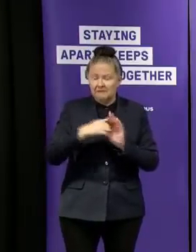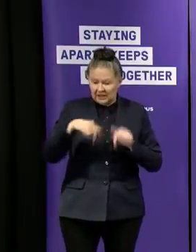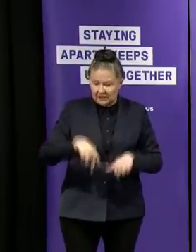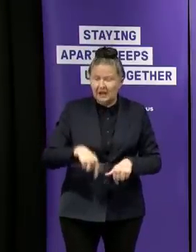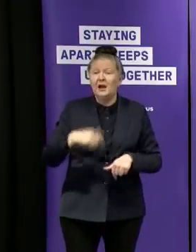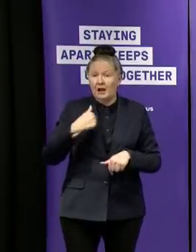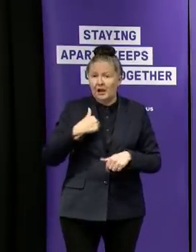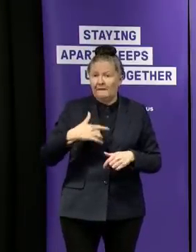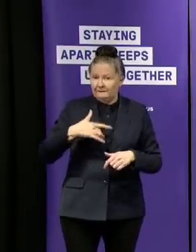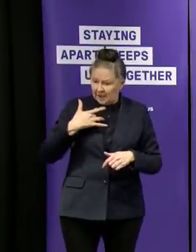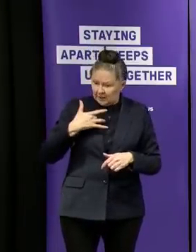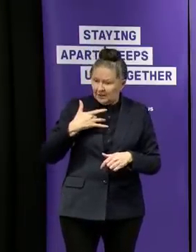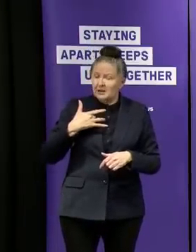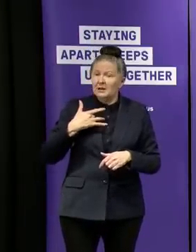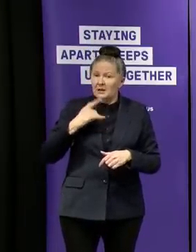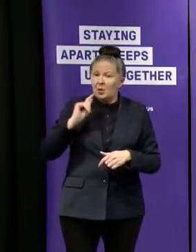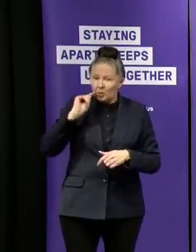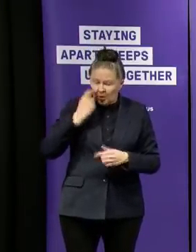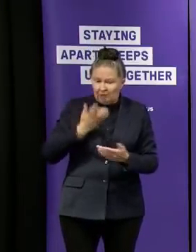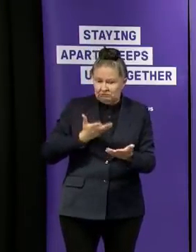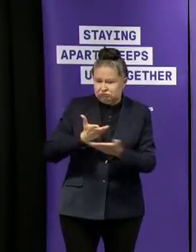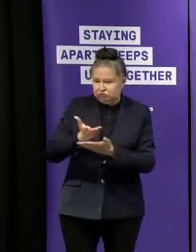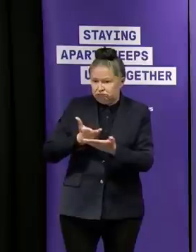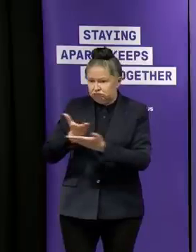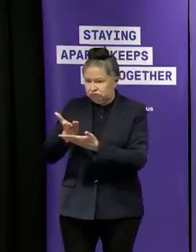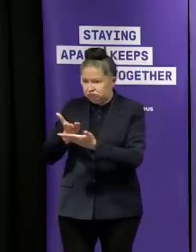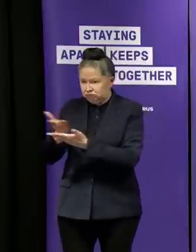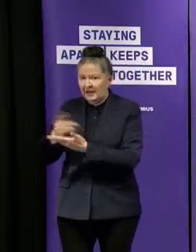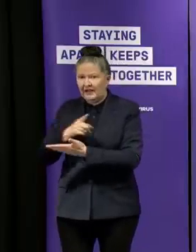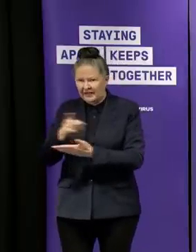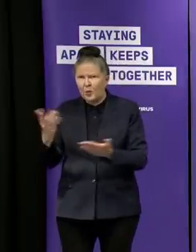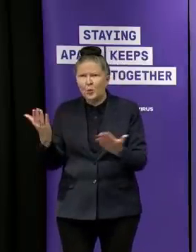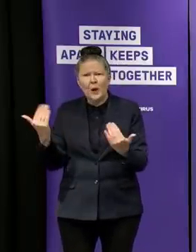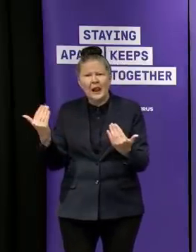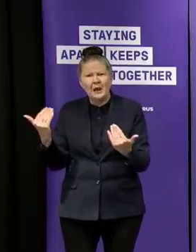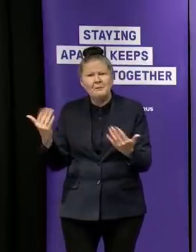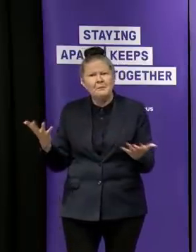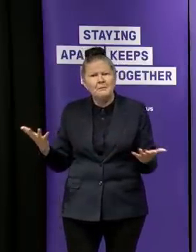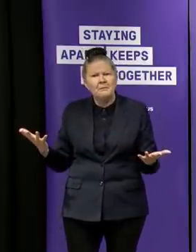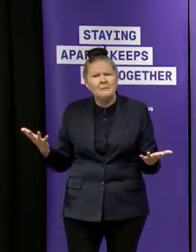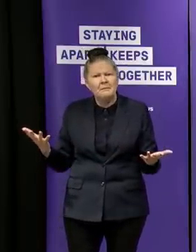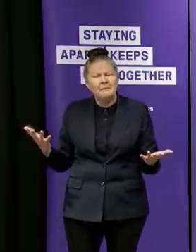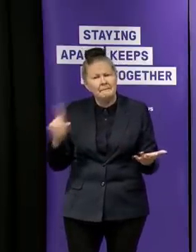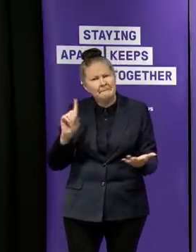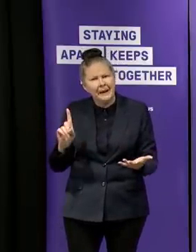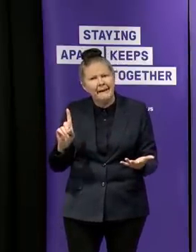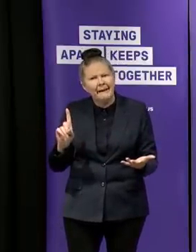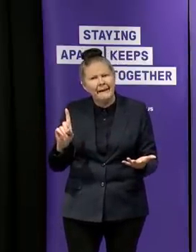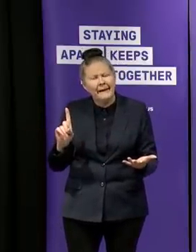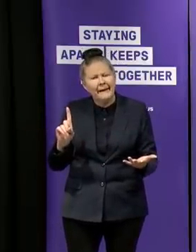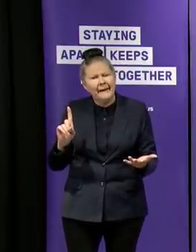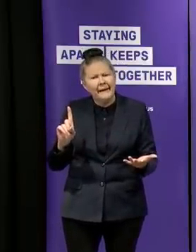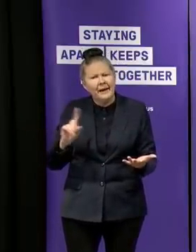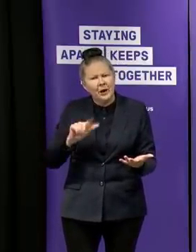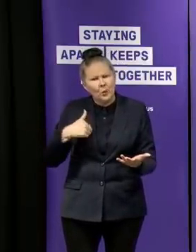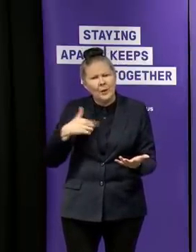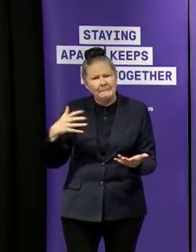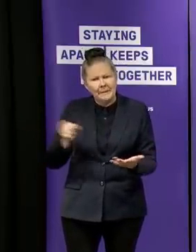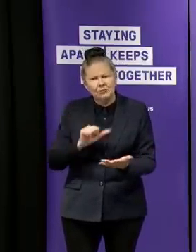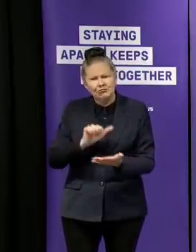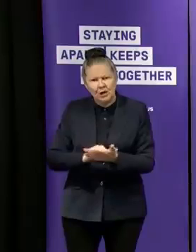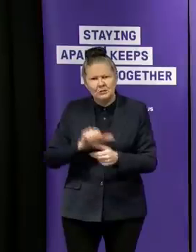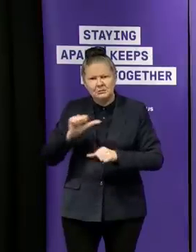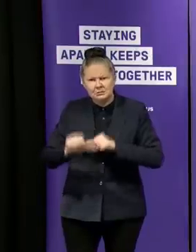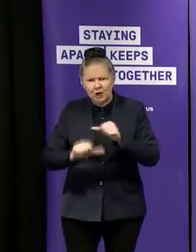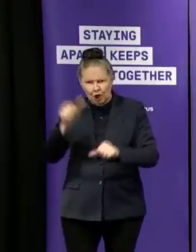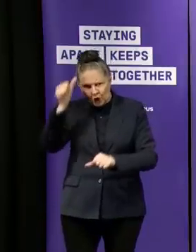can be confident that we'll be having a chat with them, and they'll be welcomed. It's just a matter of we have to go through a process and have visibility of